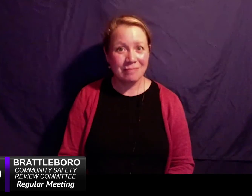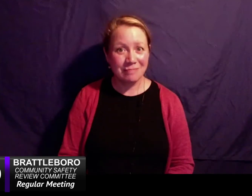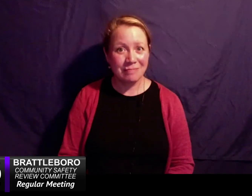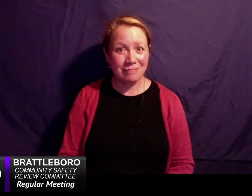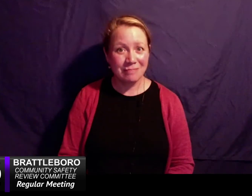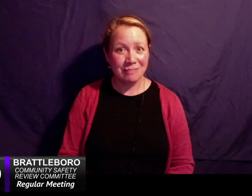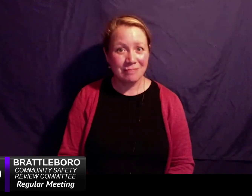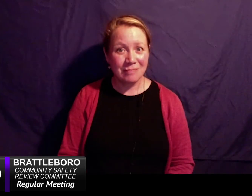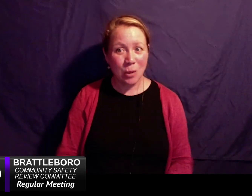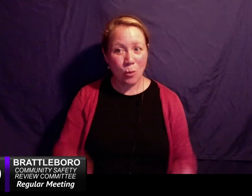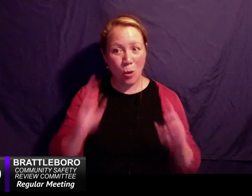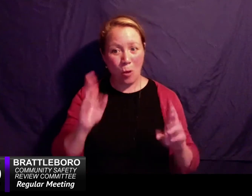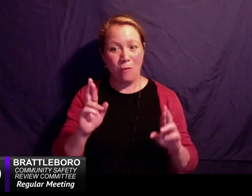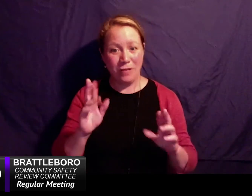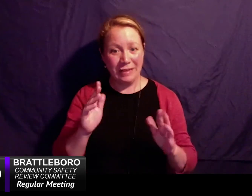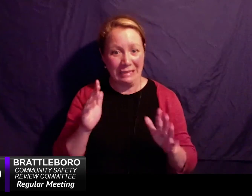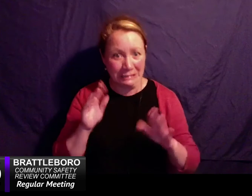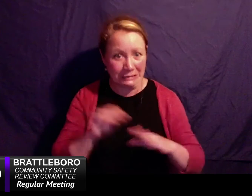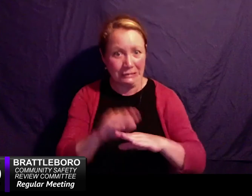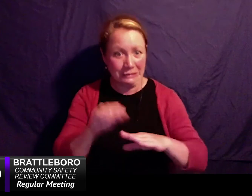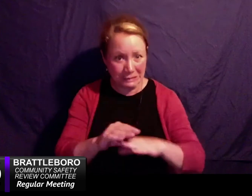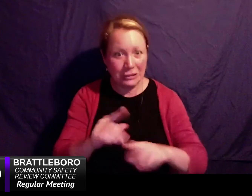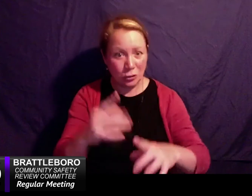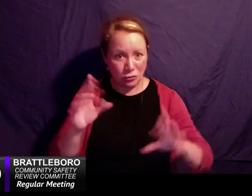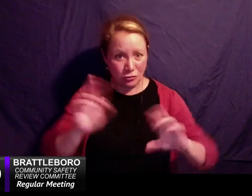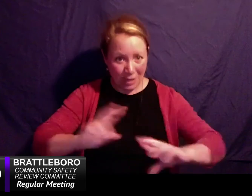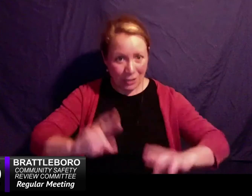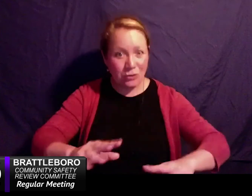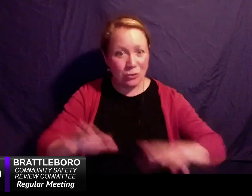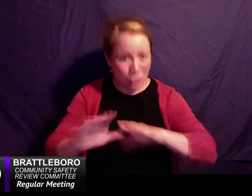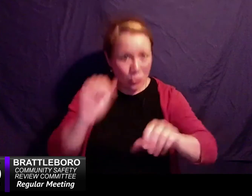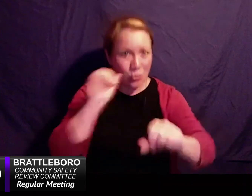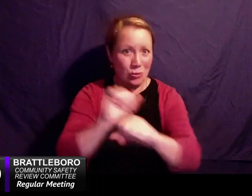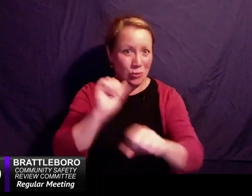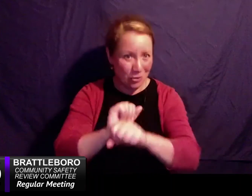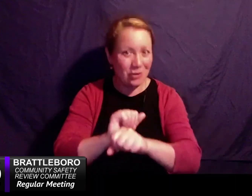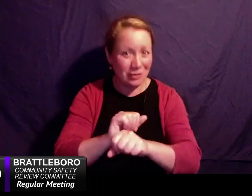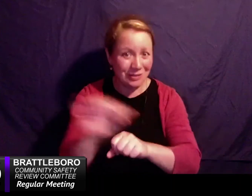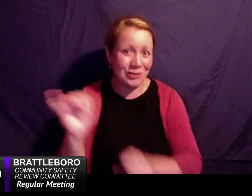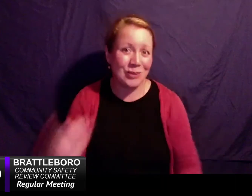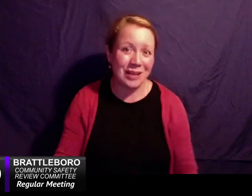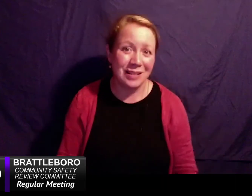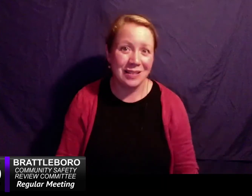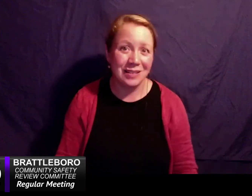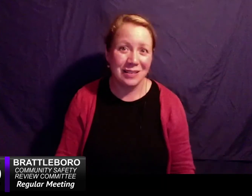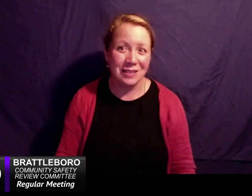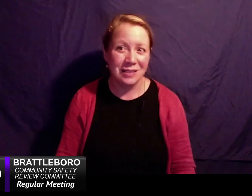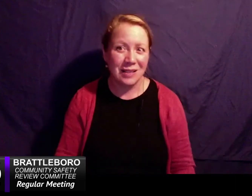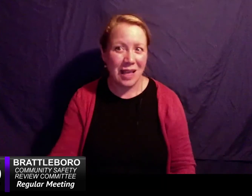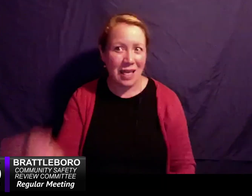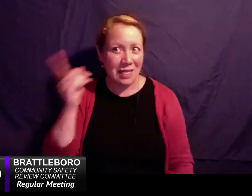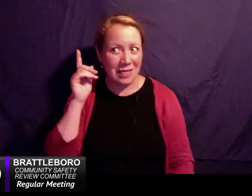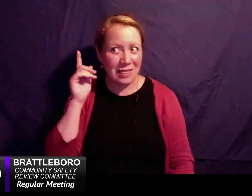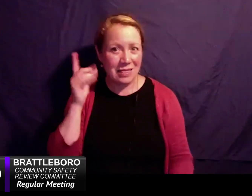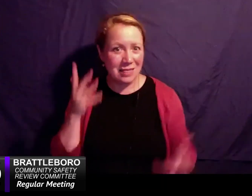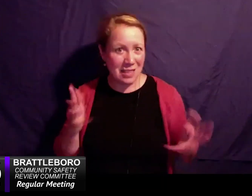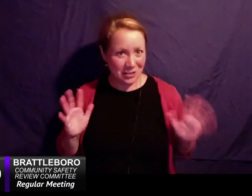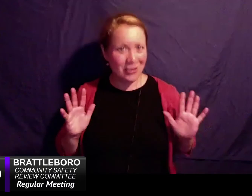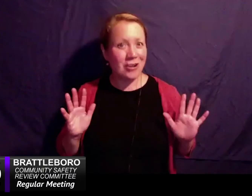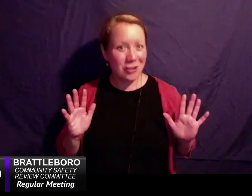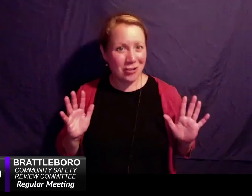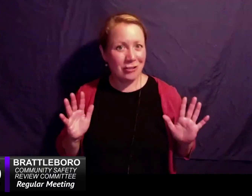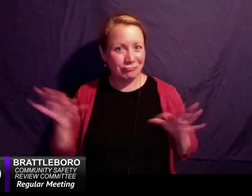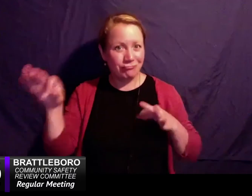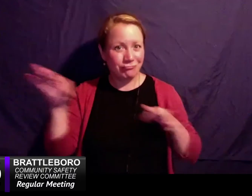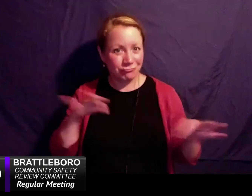you all for that ambitious work as well. I think that's the overview. That's